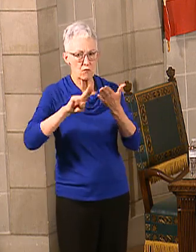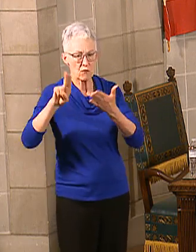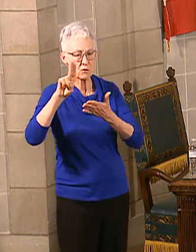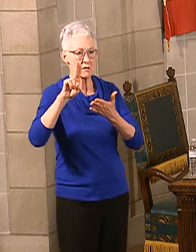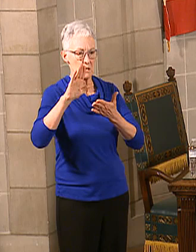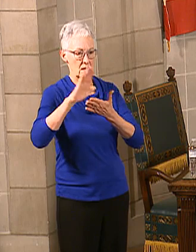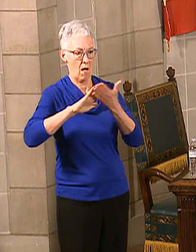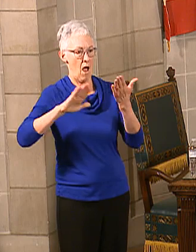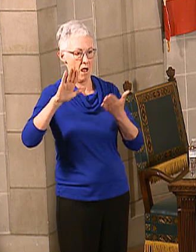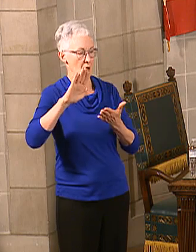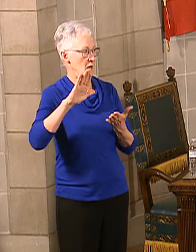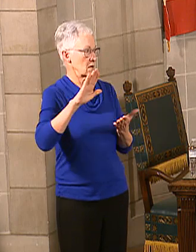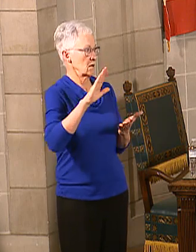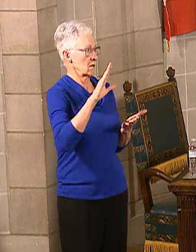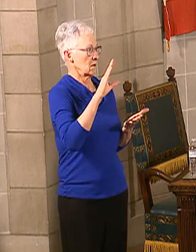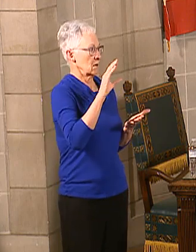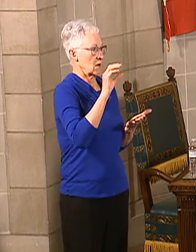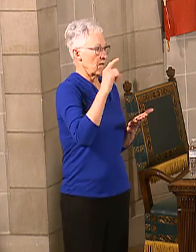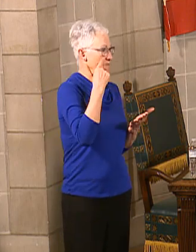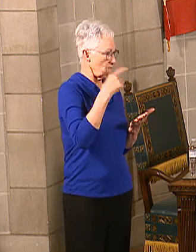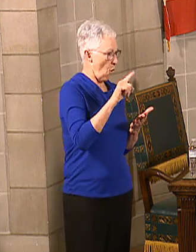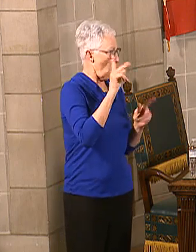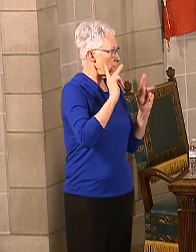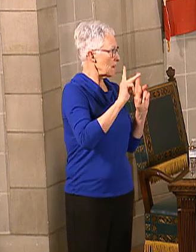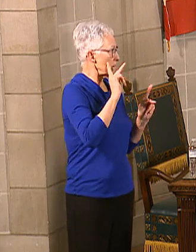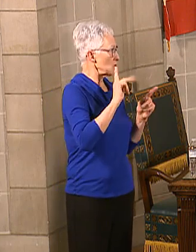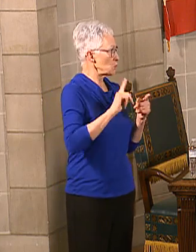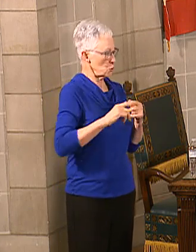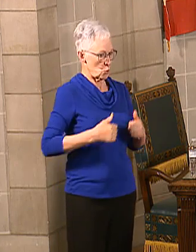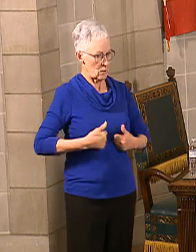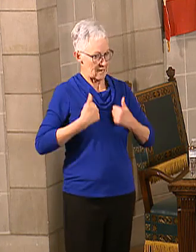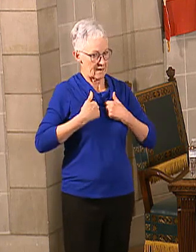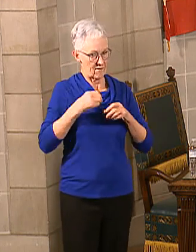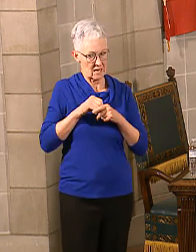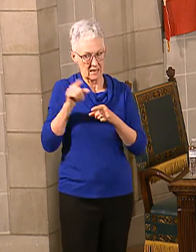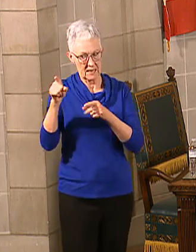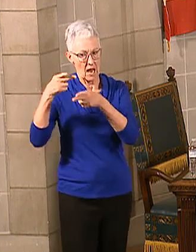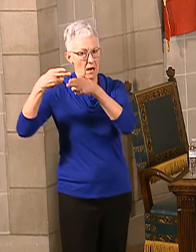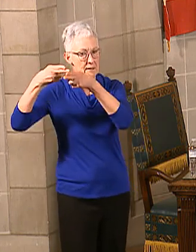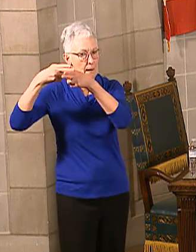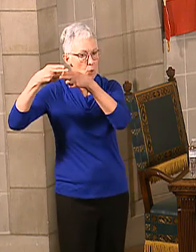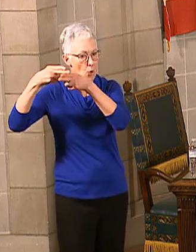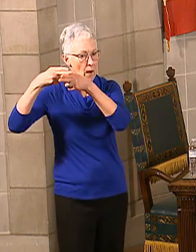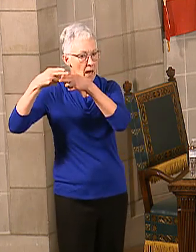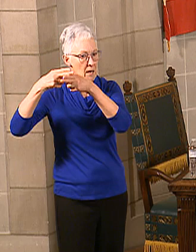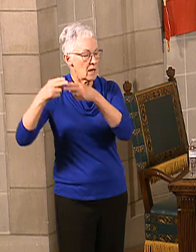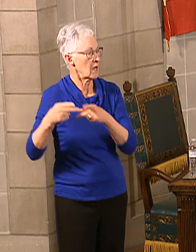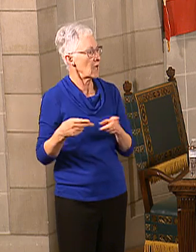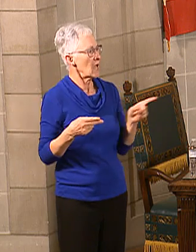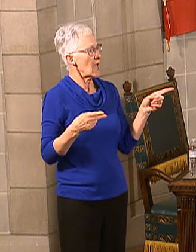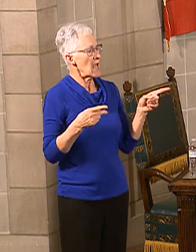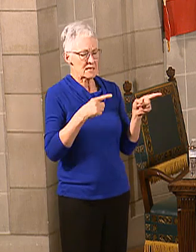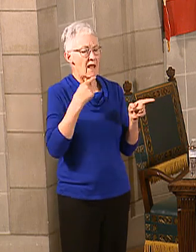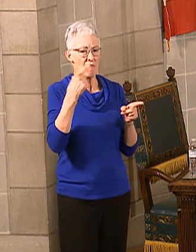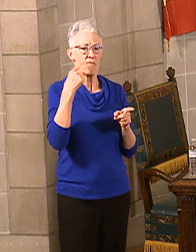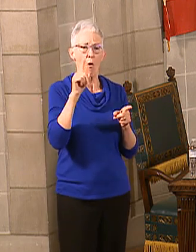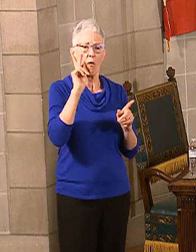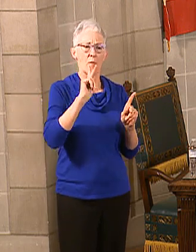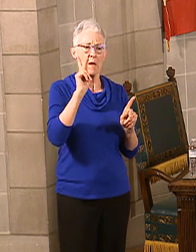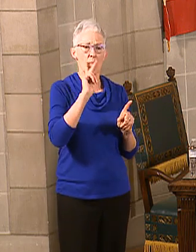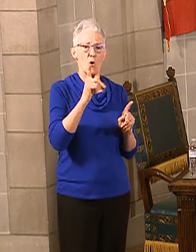patients? The ill patients will still be hospitalized. This will mostly be patients that are recovered after hospitalization or that just